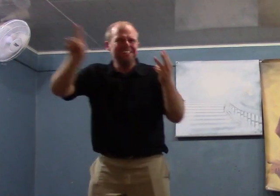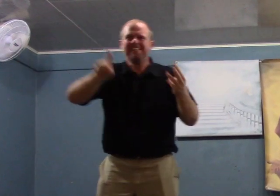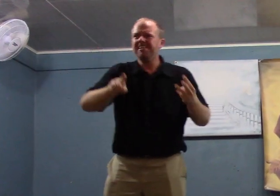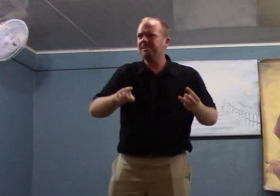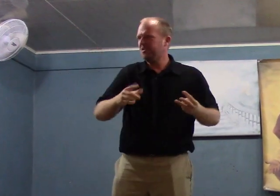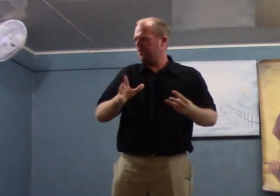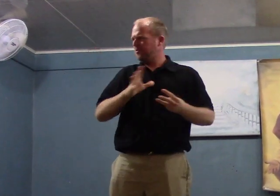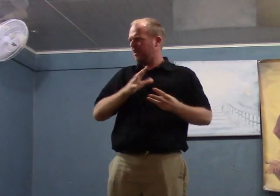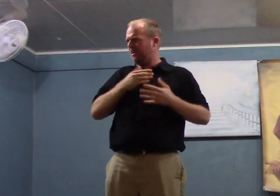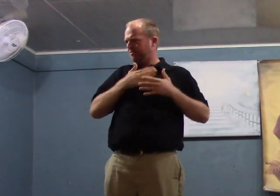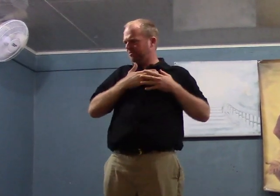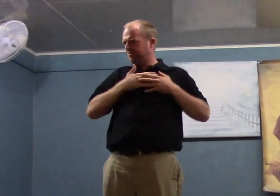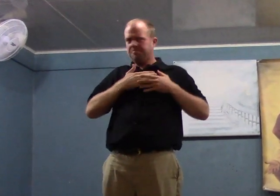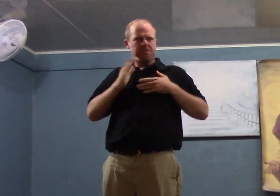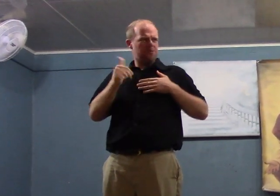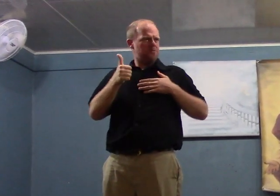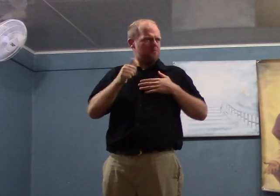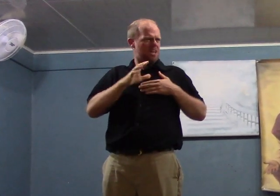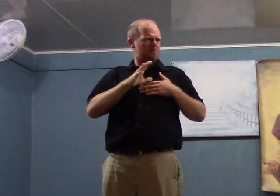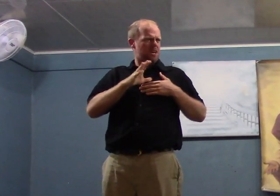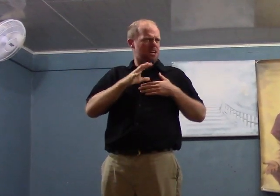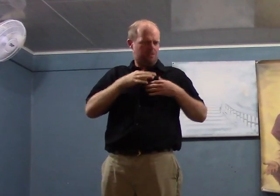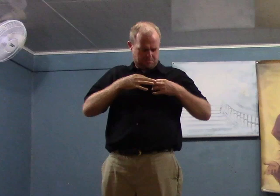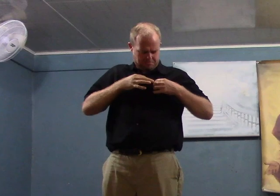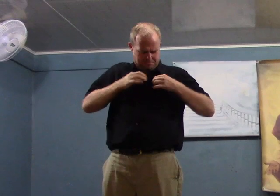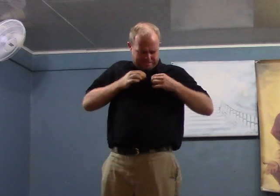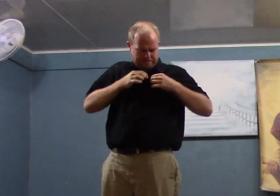Who are you scared before at fun time? Is your heart fine now?